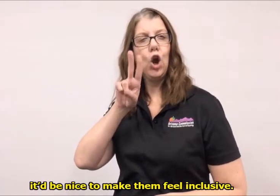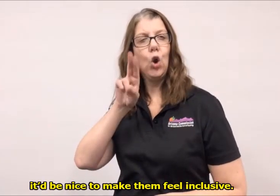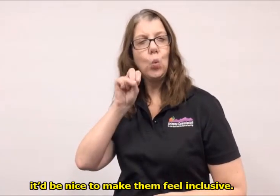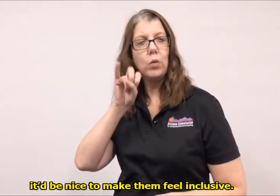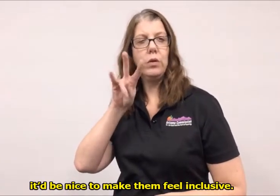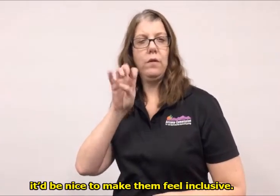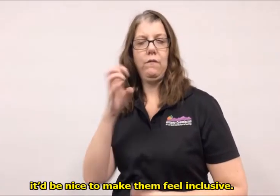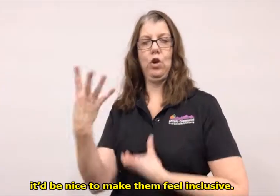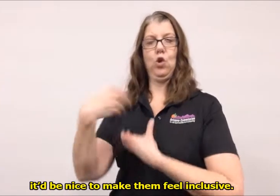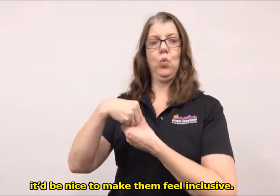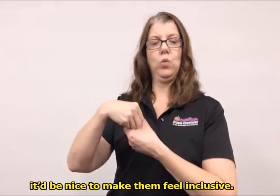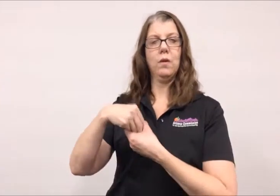feel inclusive.